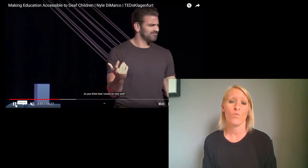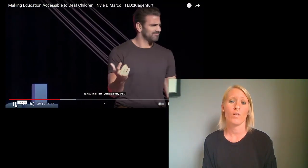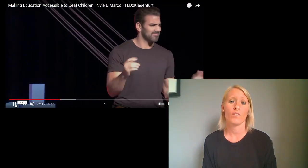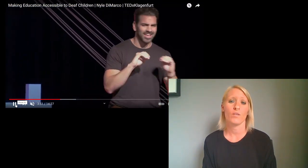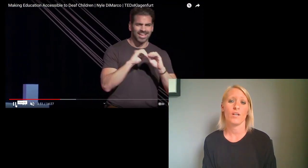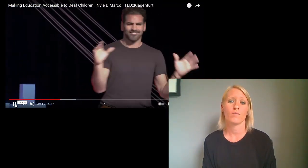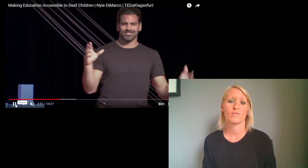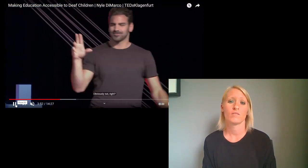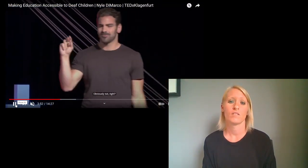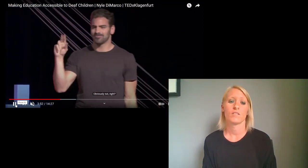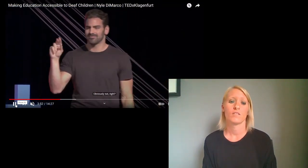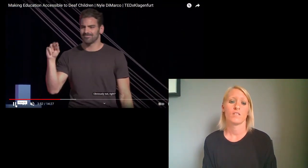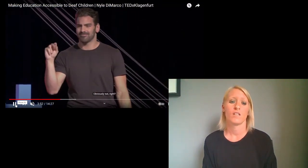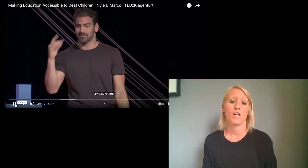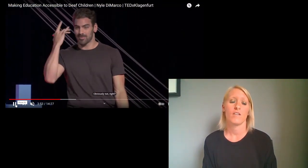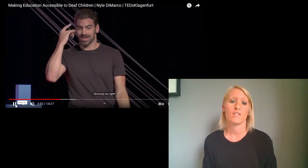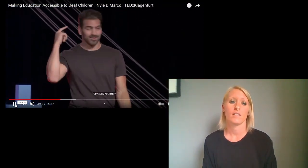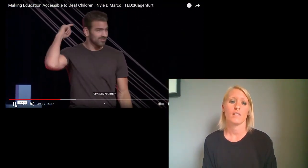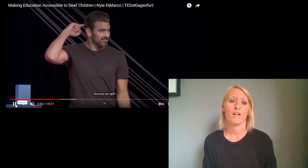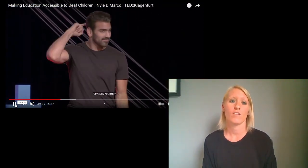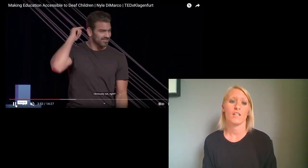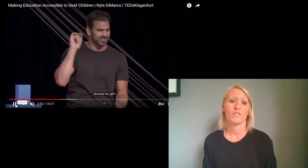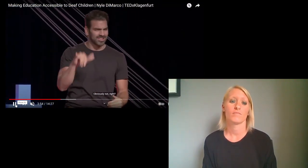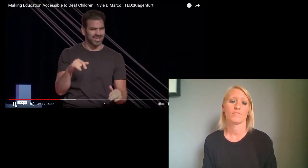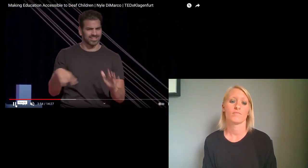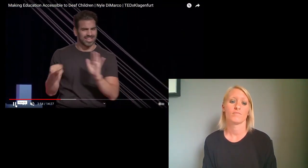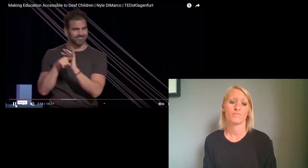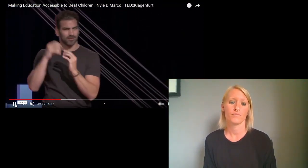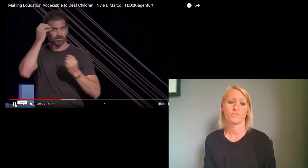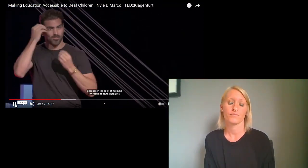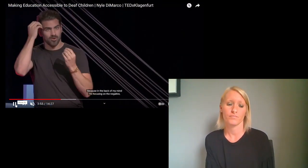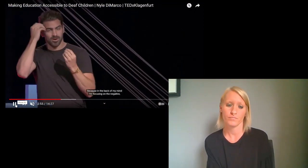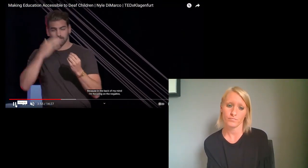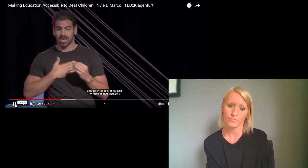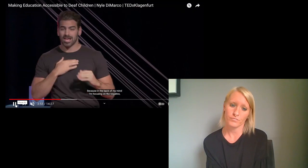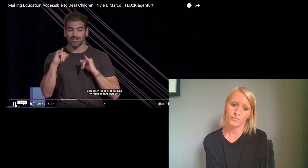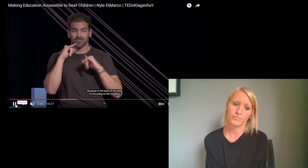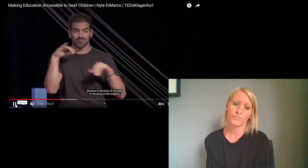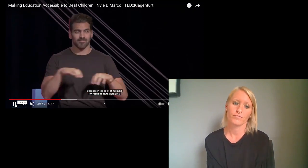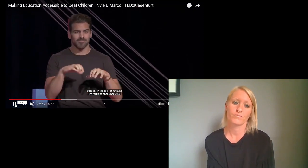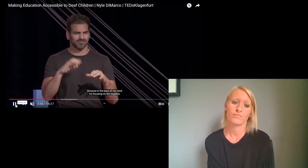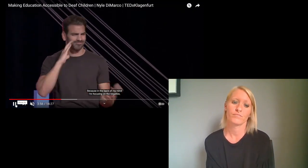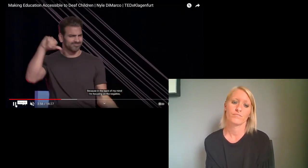Do you think that went very well? Obviously not, right?